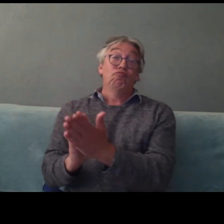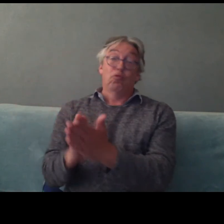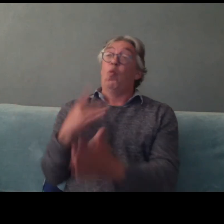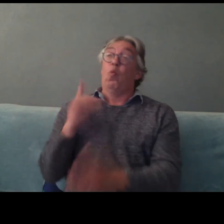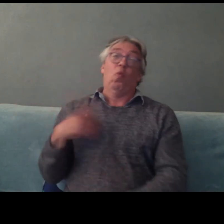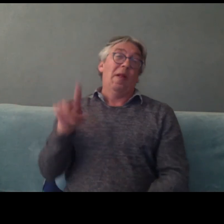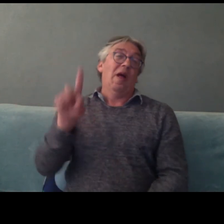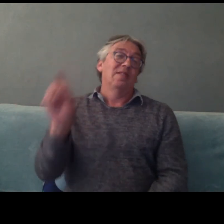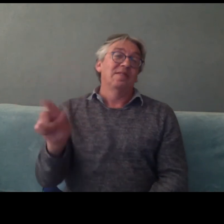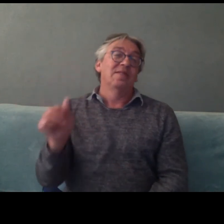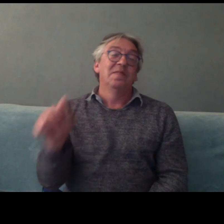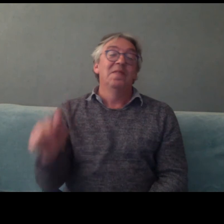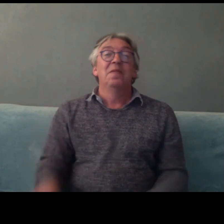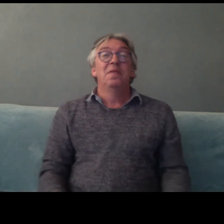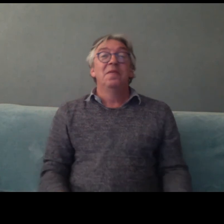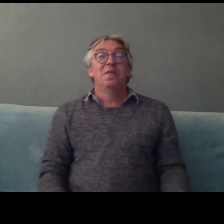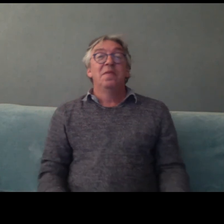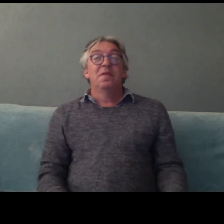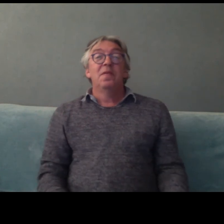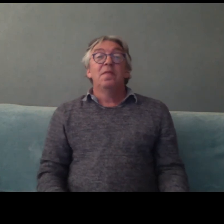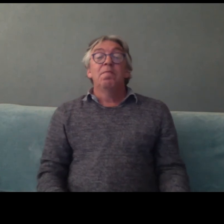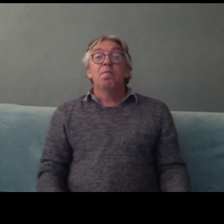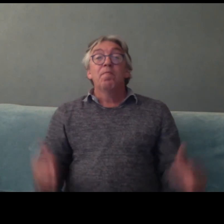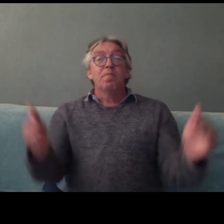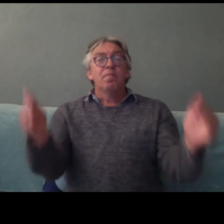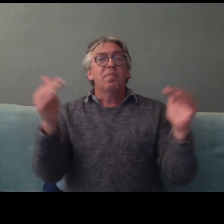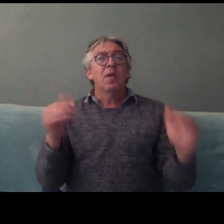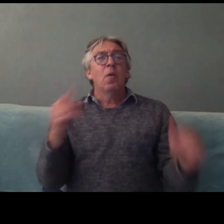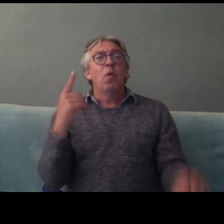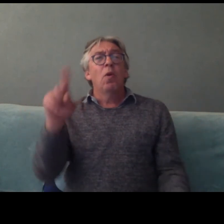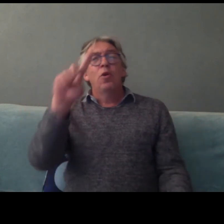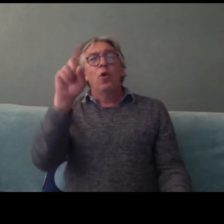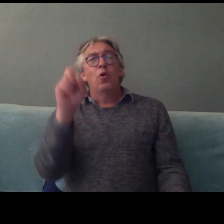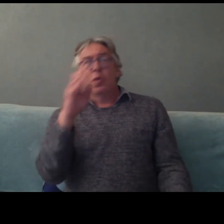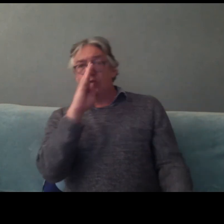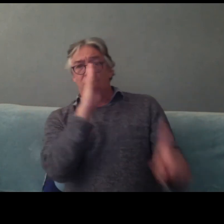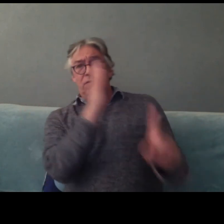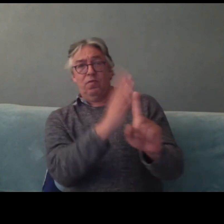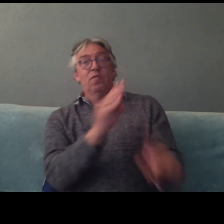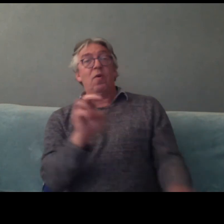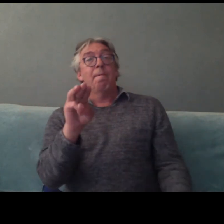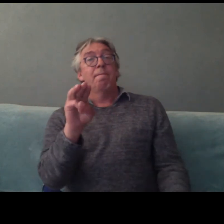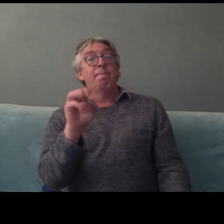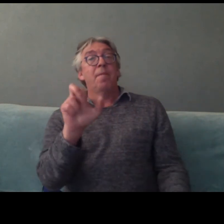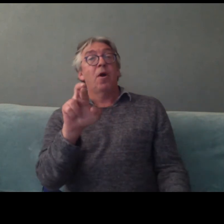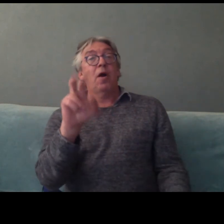Then questions that we've received. We have a question for Mark. Mark, this question for you